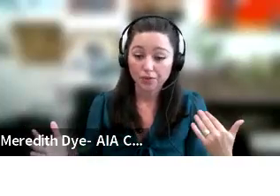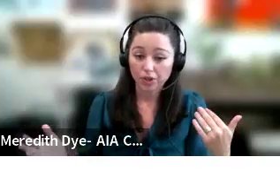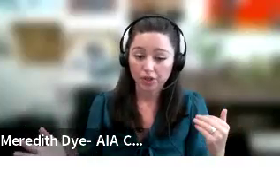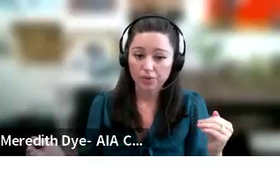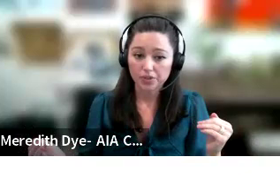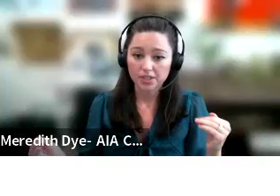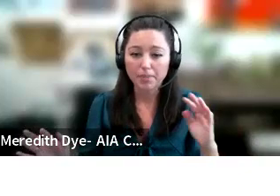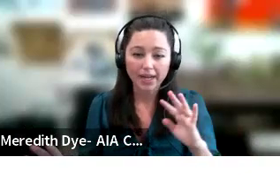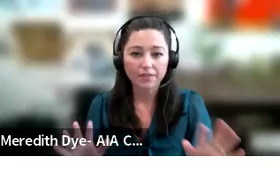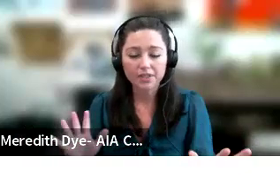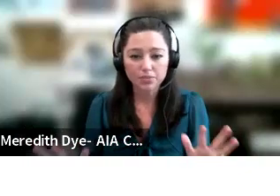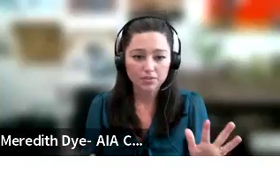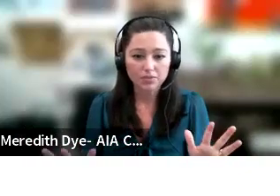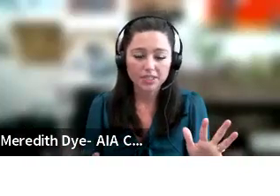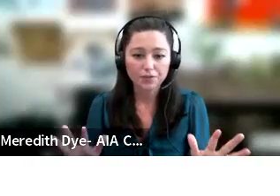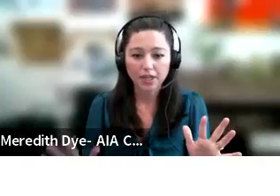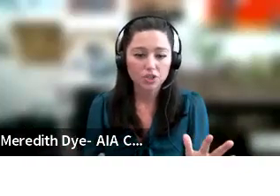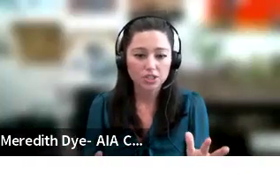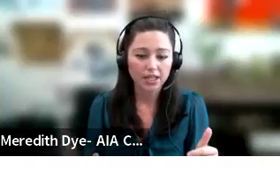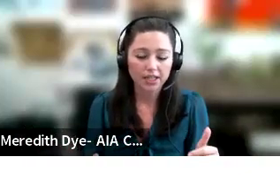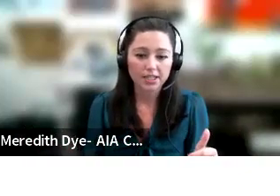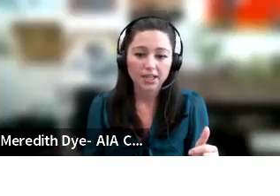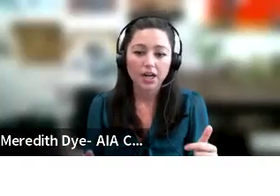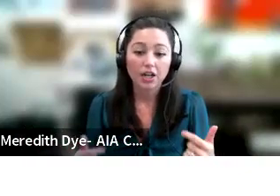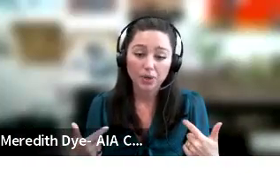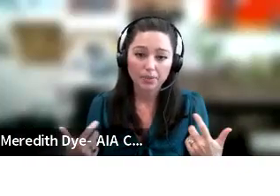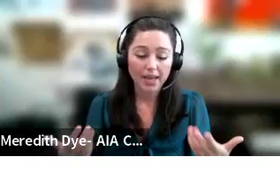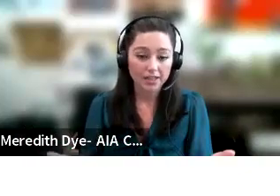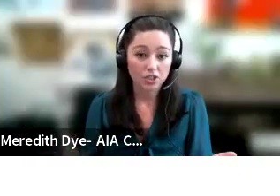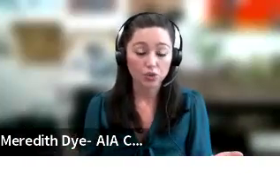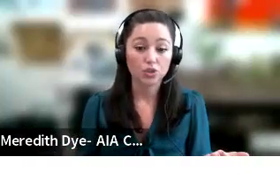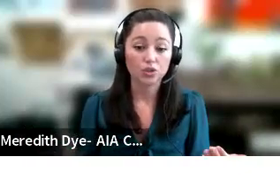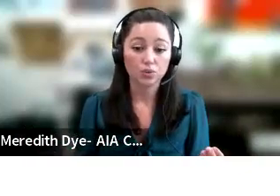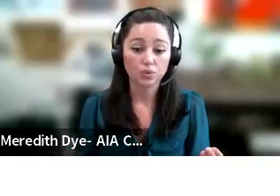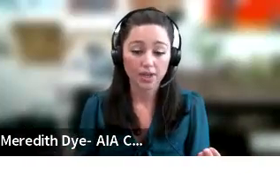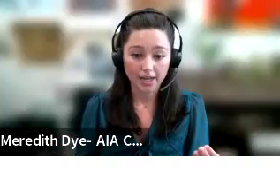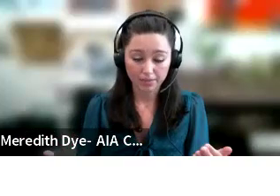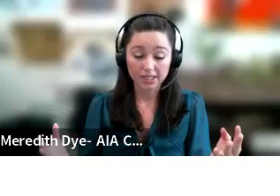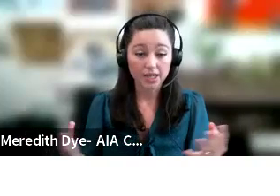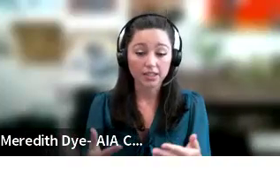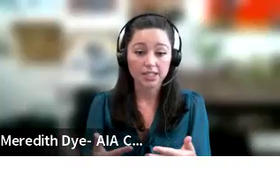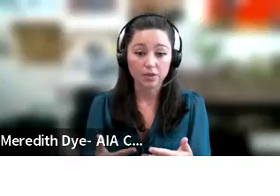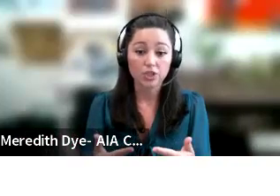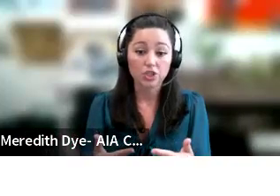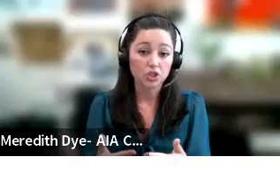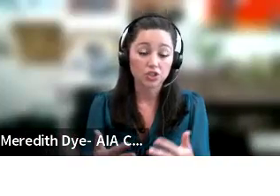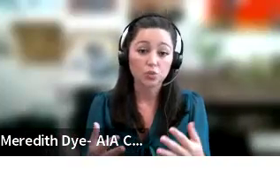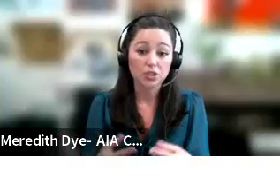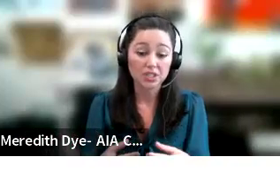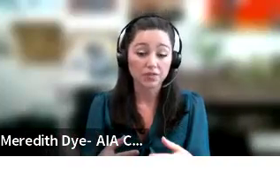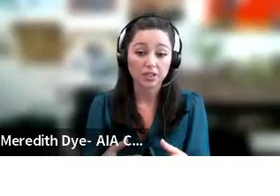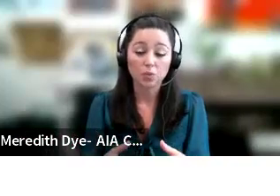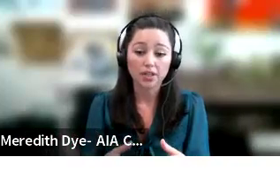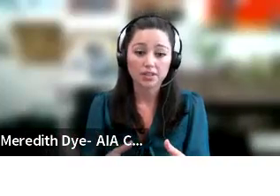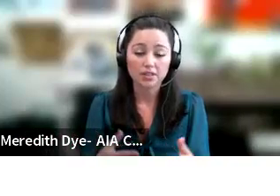your portfolios might have some different images in it, I'll probably ask you to consolidate which images